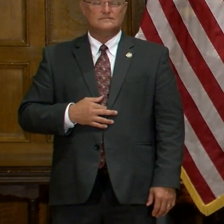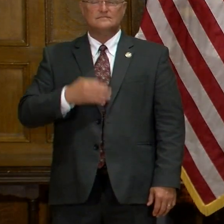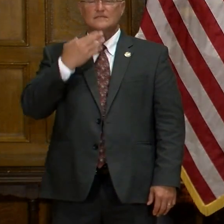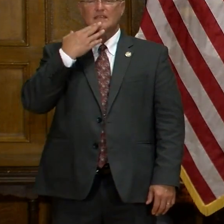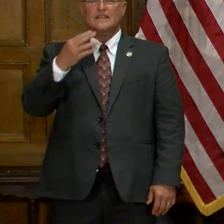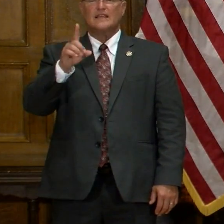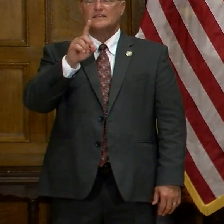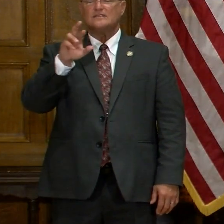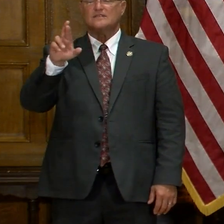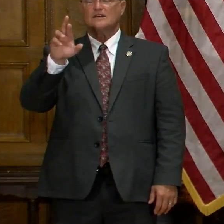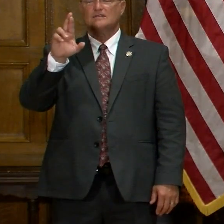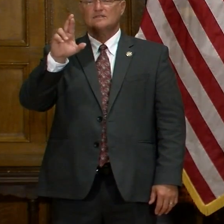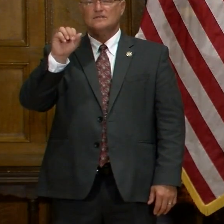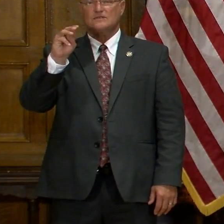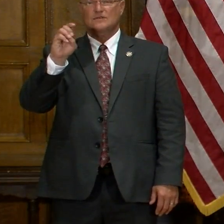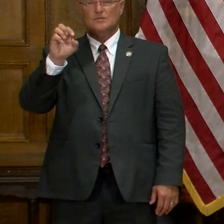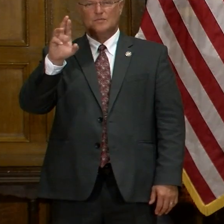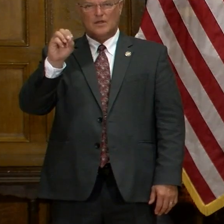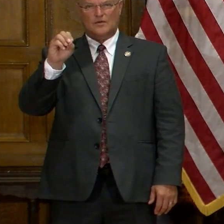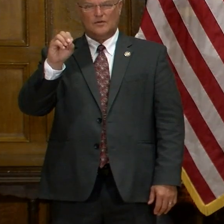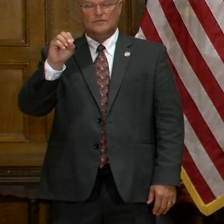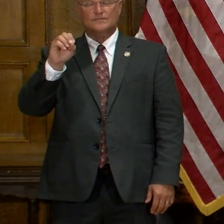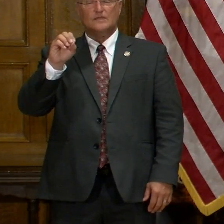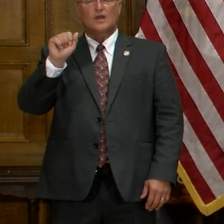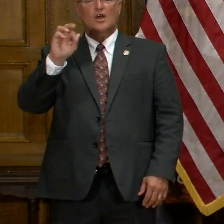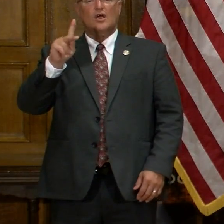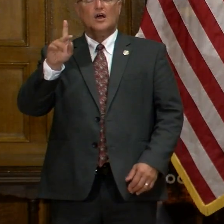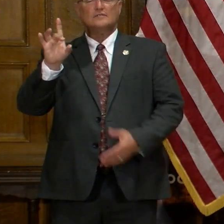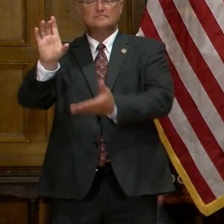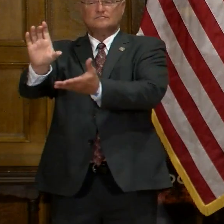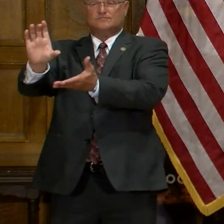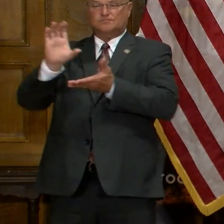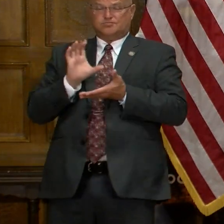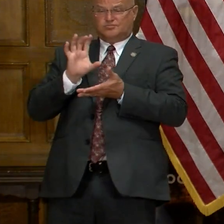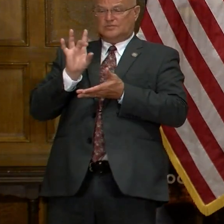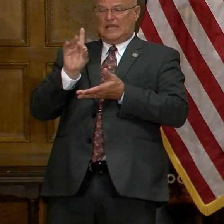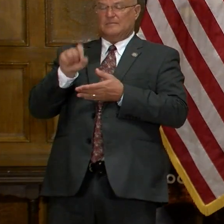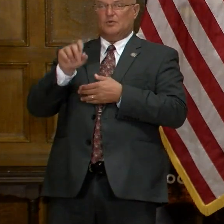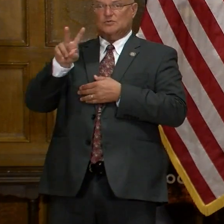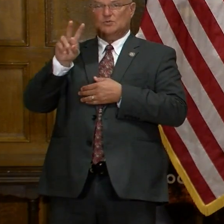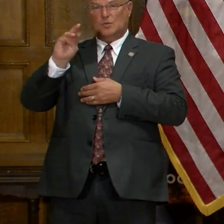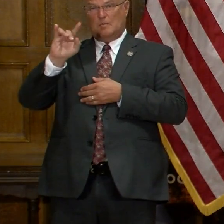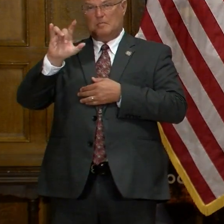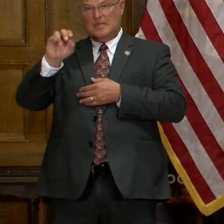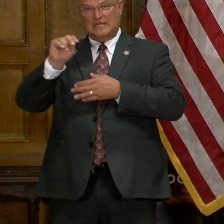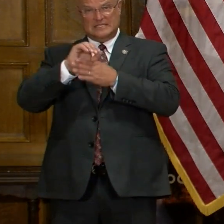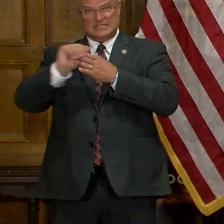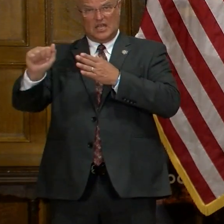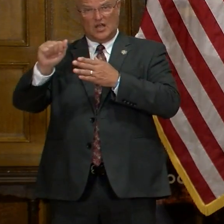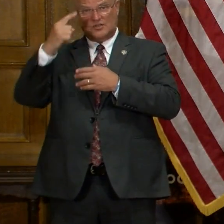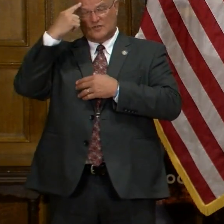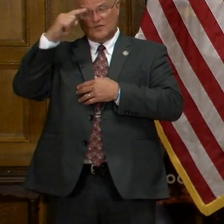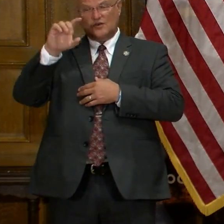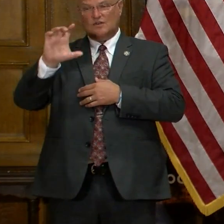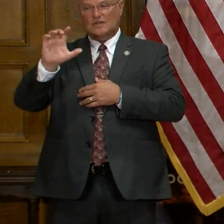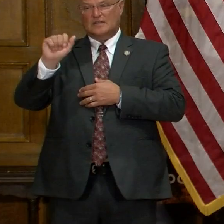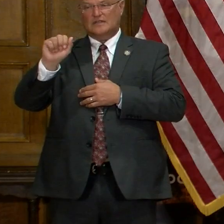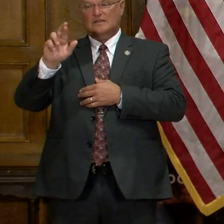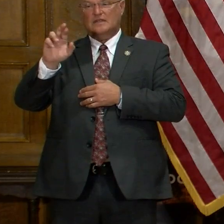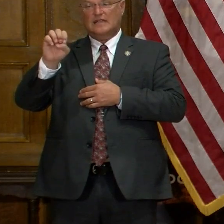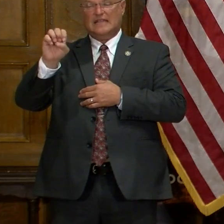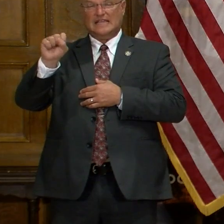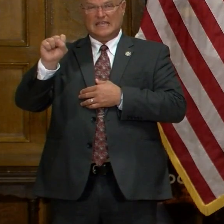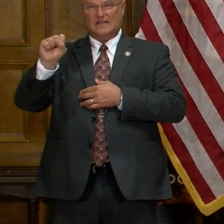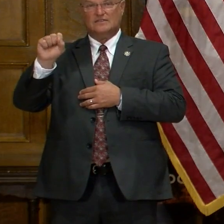Thank you, Dr. Merrill. Arkansas has been allocated $8.2 million of CARES funding that will allow